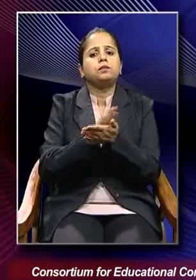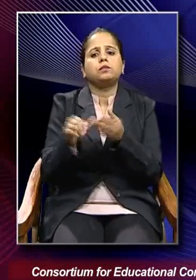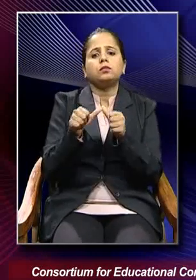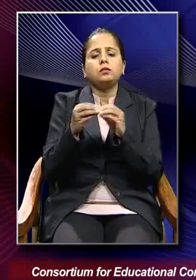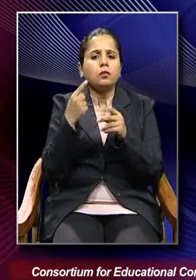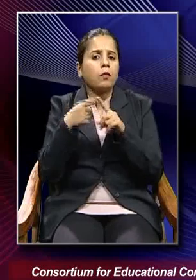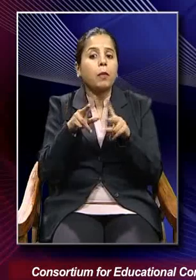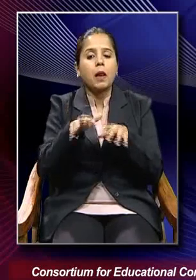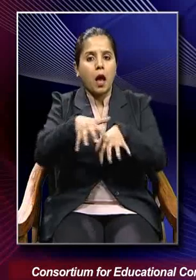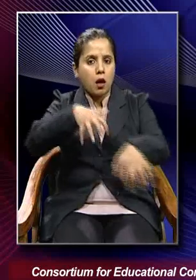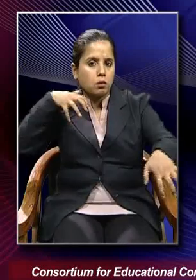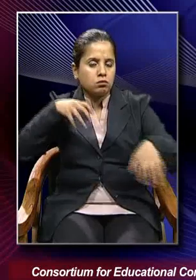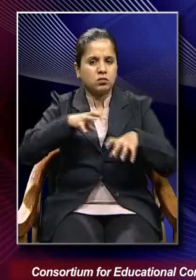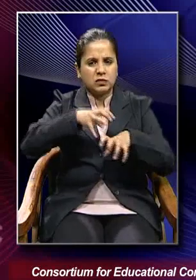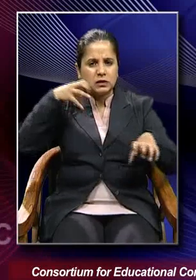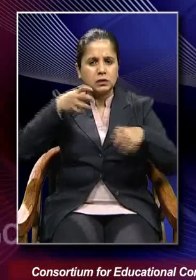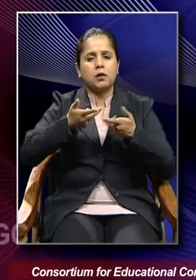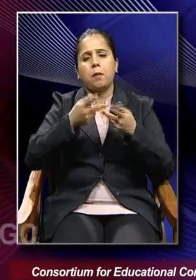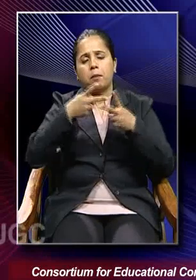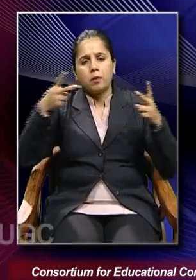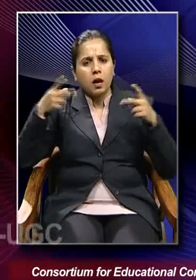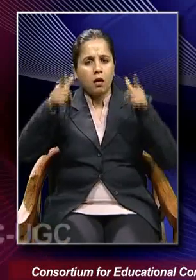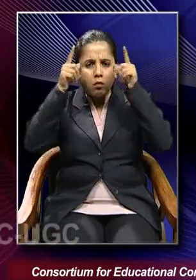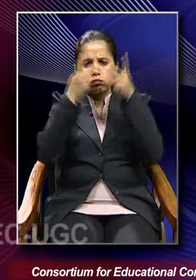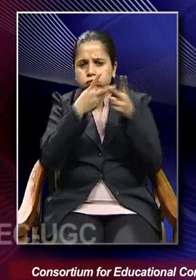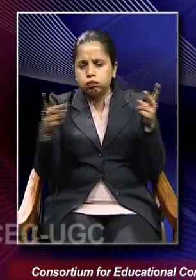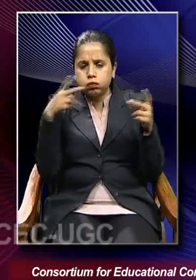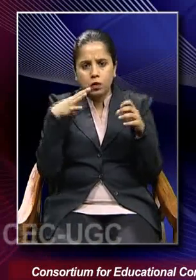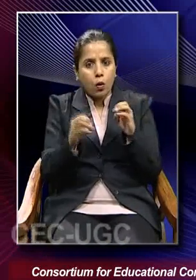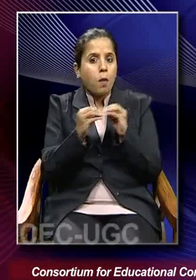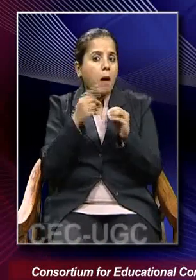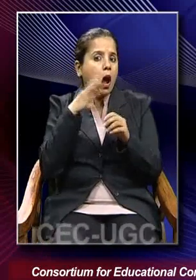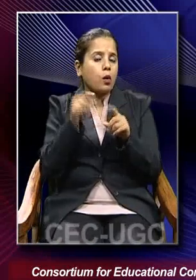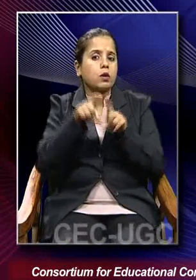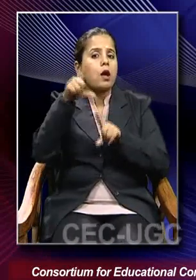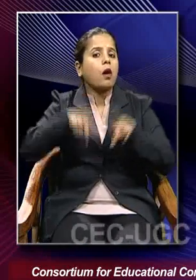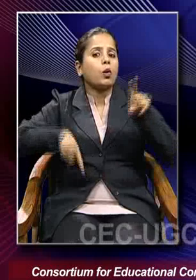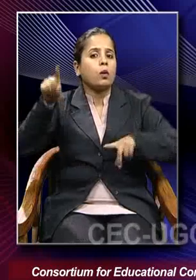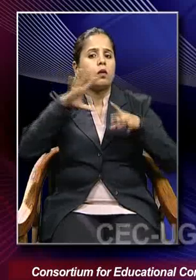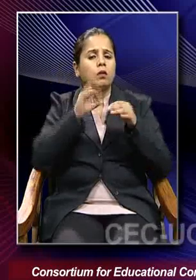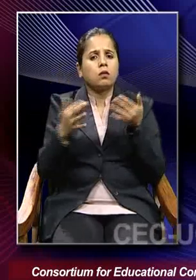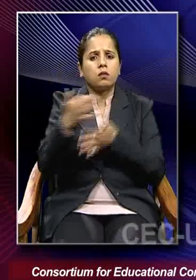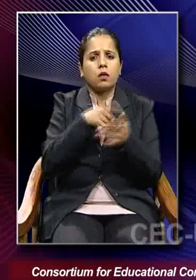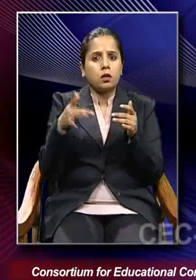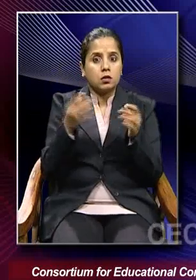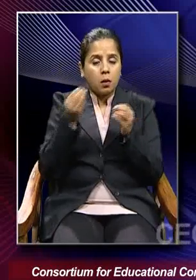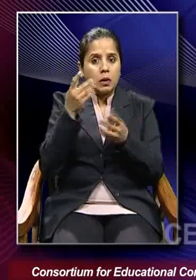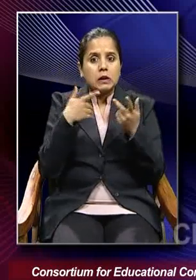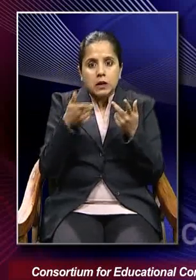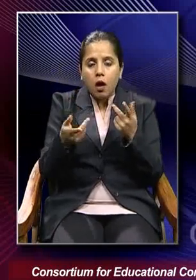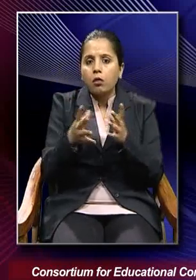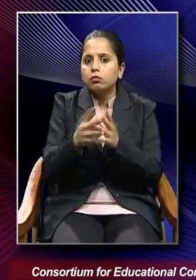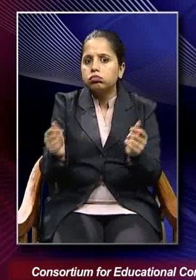in situ conservation of biological diversity, including those containing threatened species